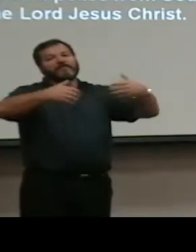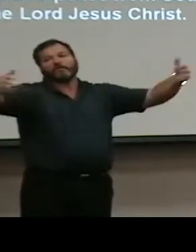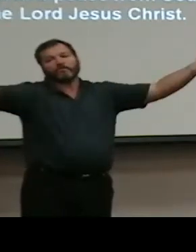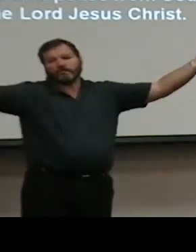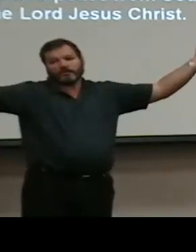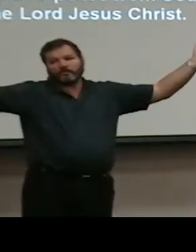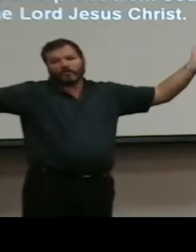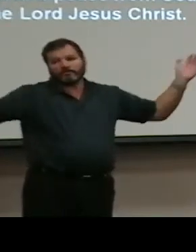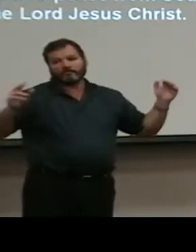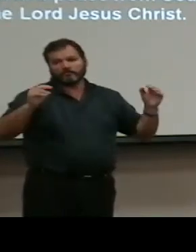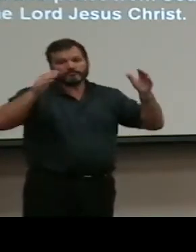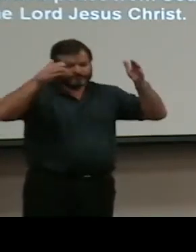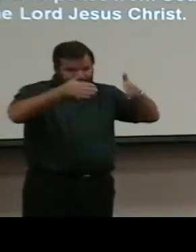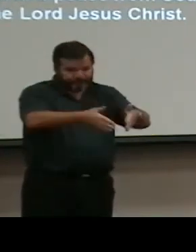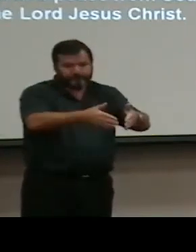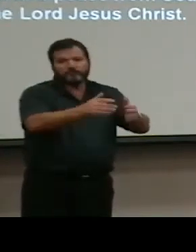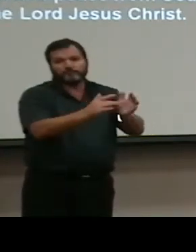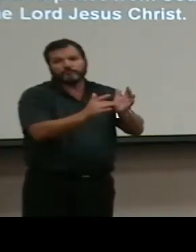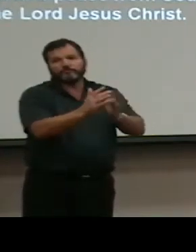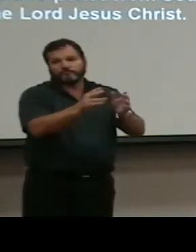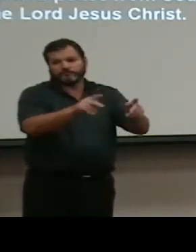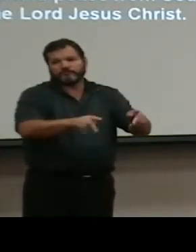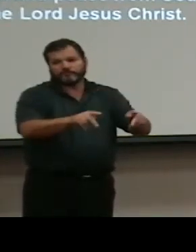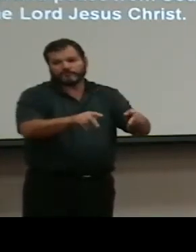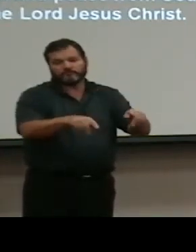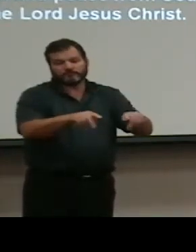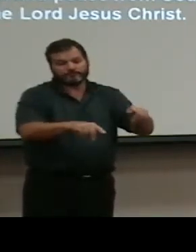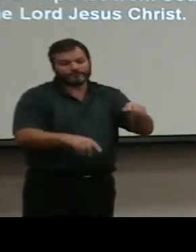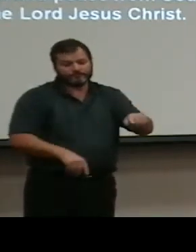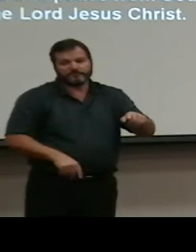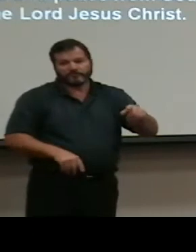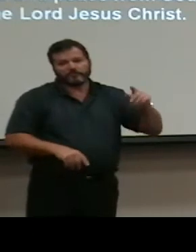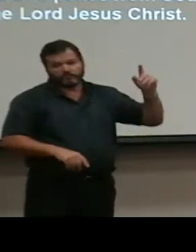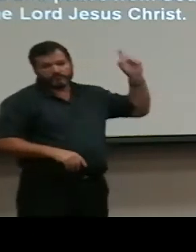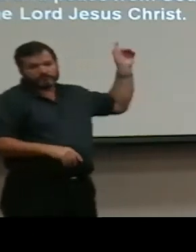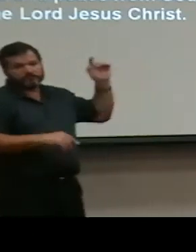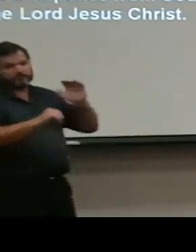That could represent his church anywhere. It's all Christian people.